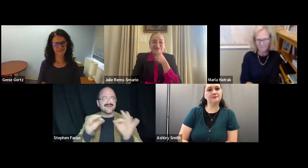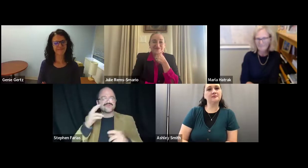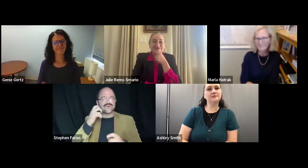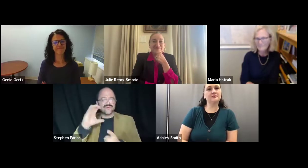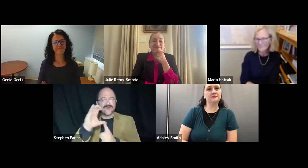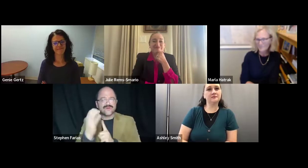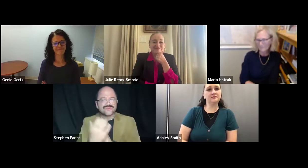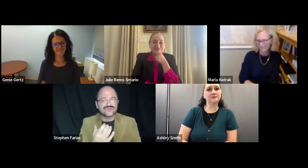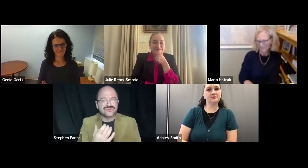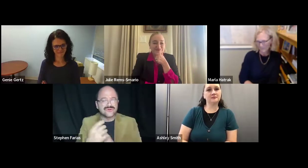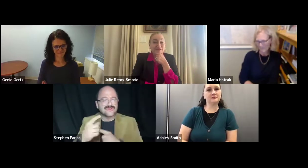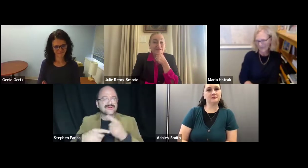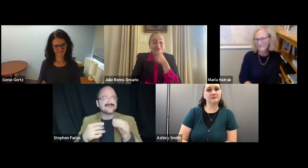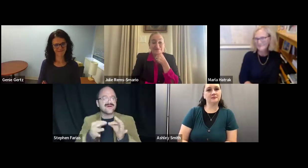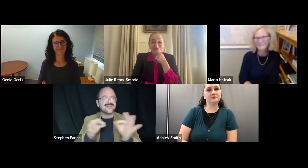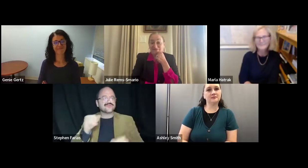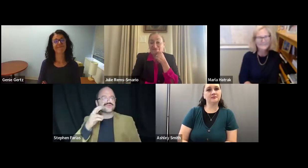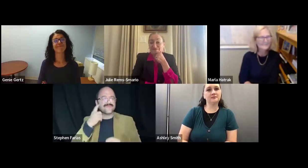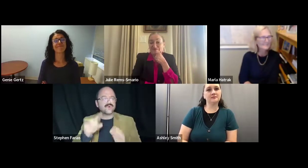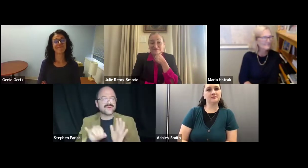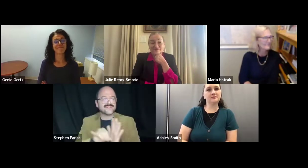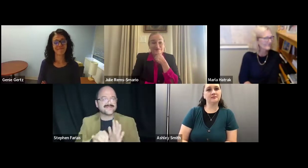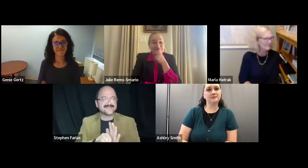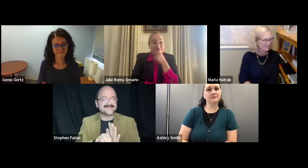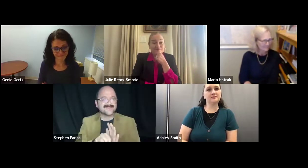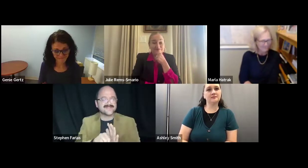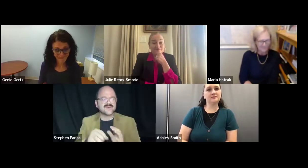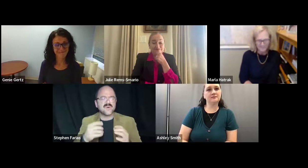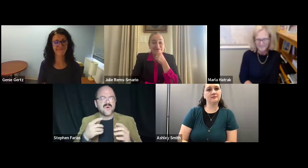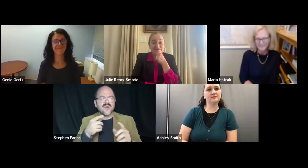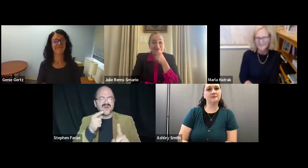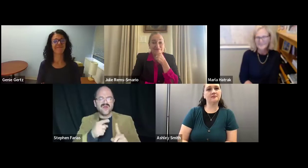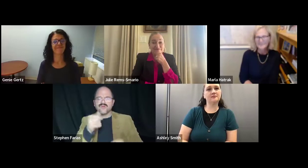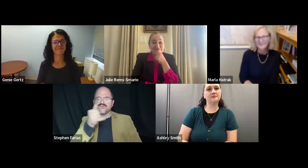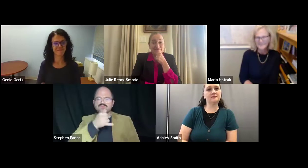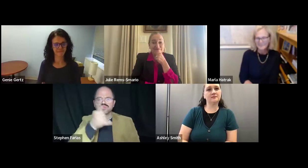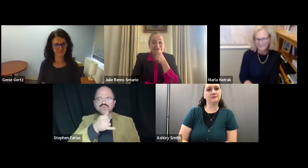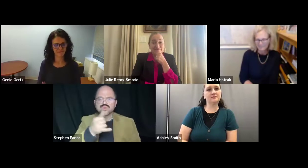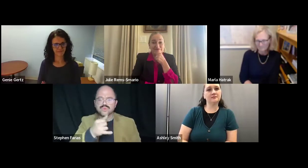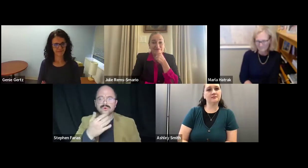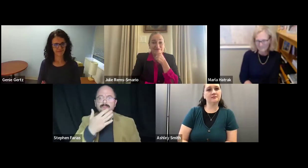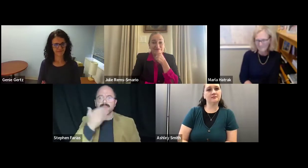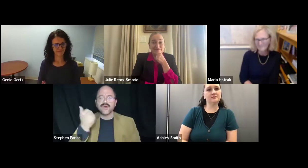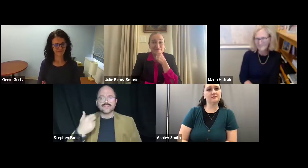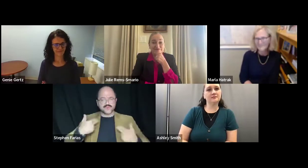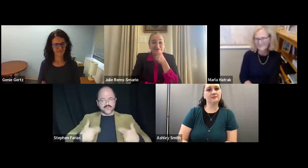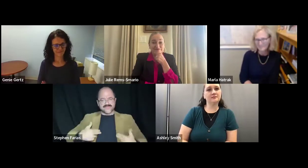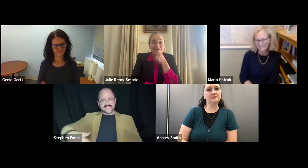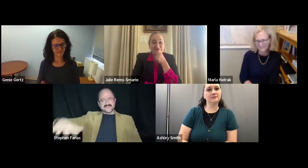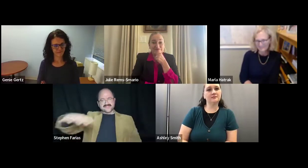about connection. Sign language is also about culture. It is a way that we form our identity. And I just